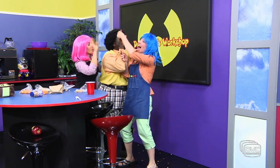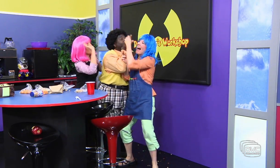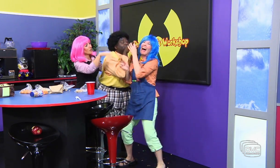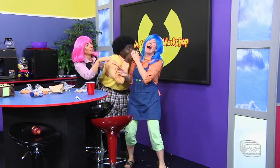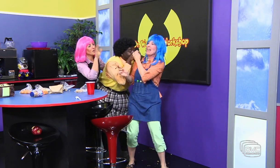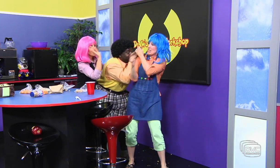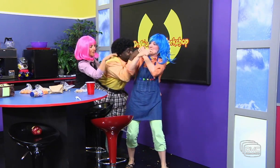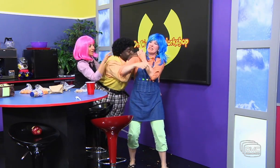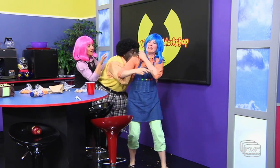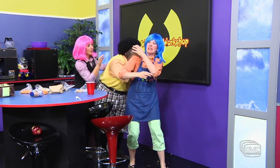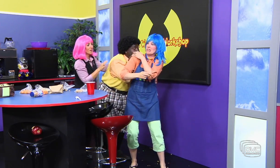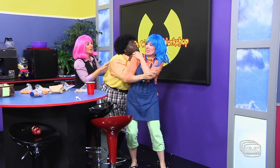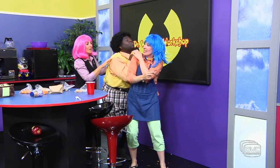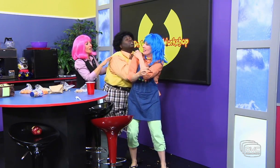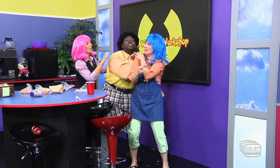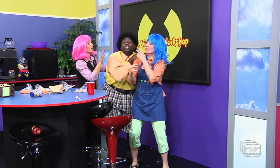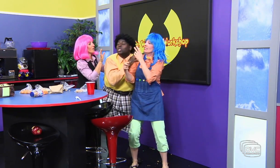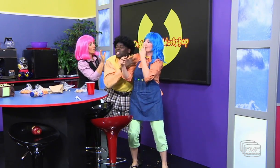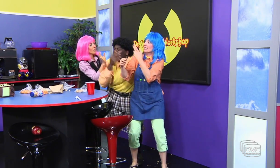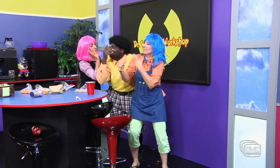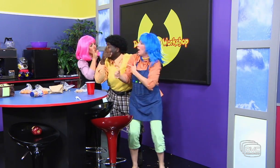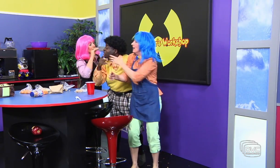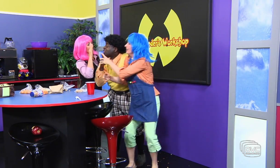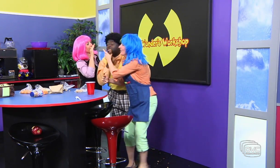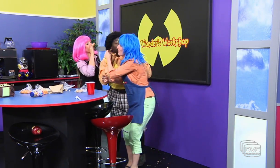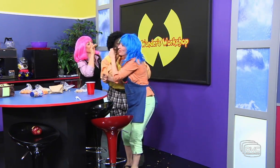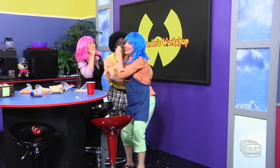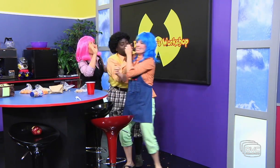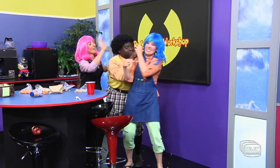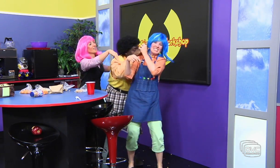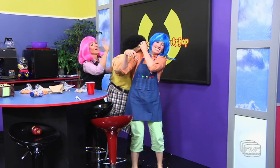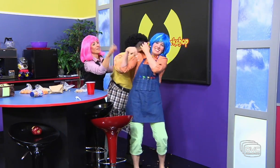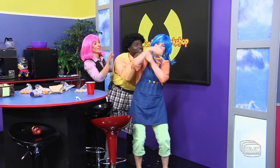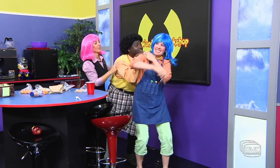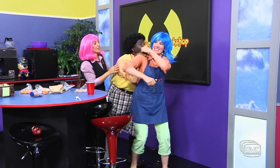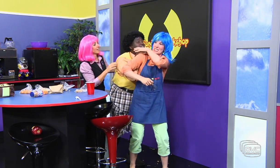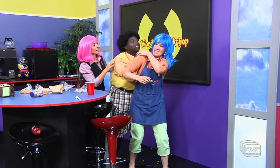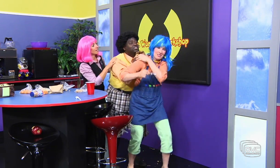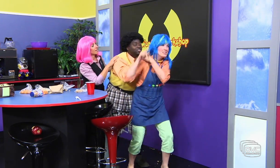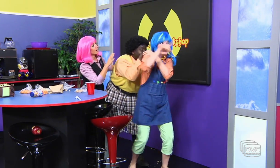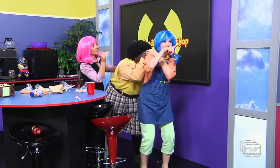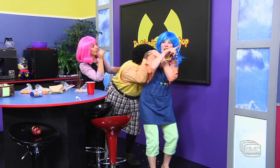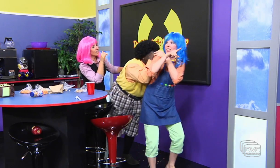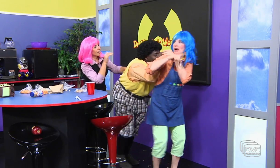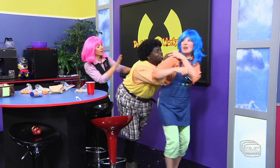Just go on. Come on. Bye-bye. Bye. Go on. Bye-bye.